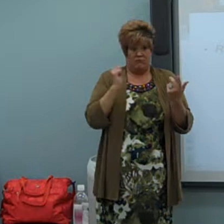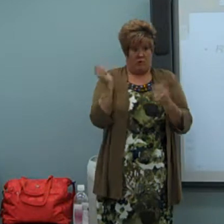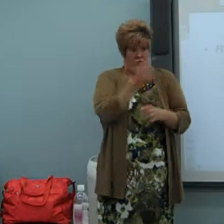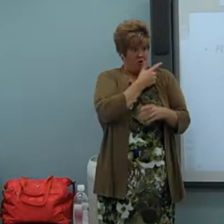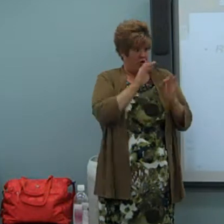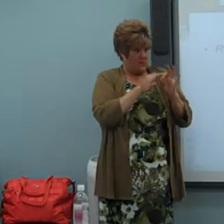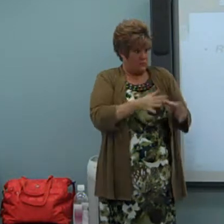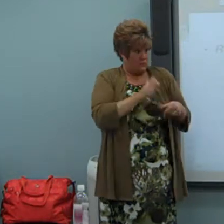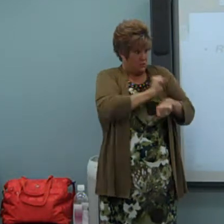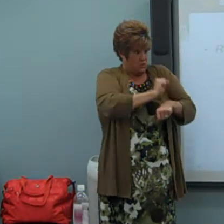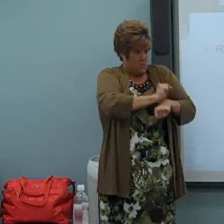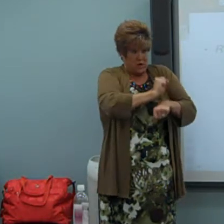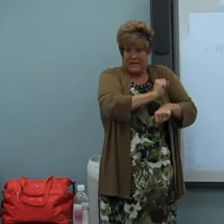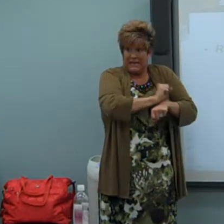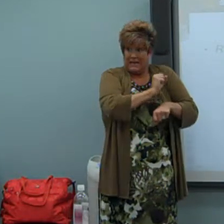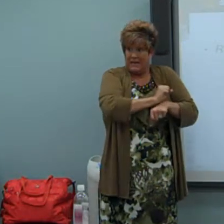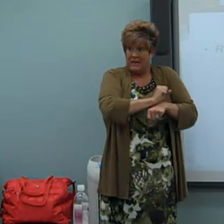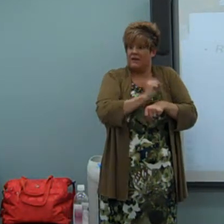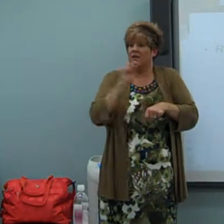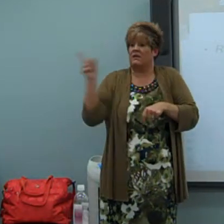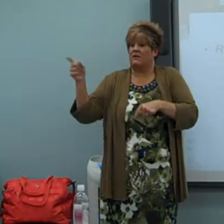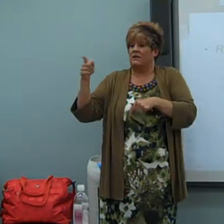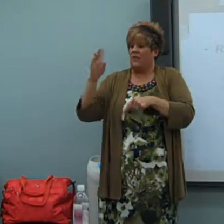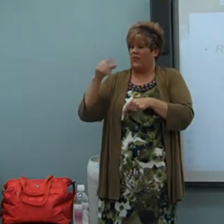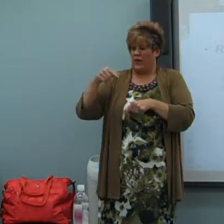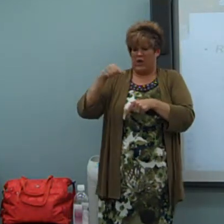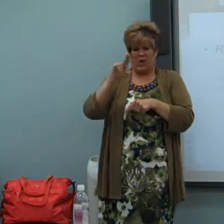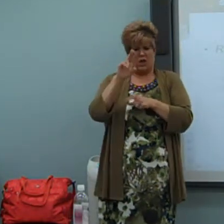billion times, and all of the interpreters are working,